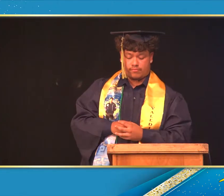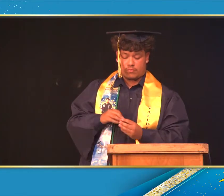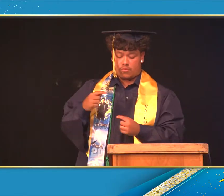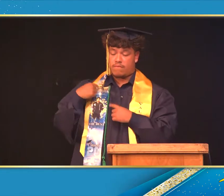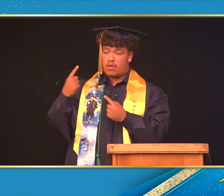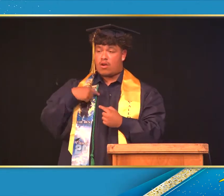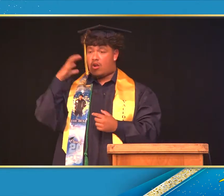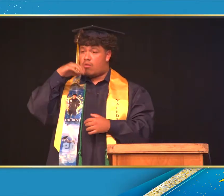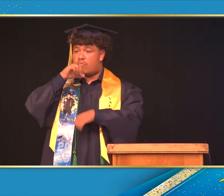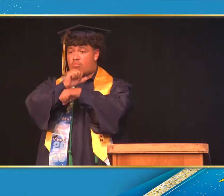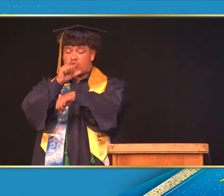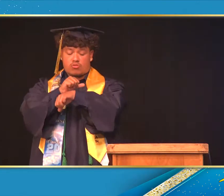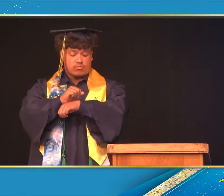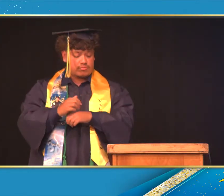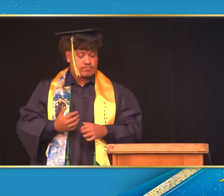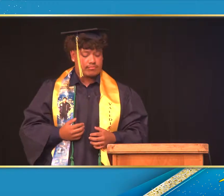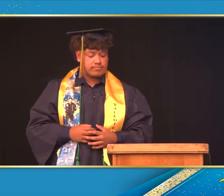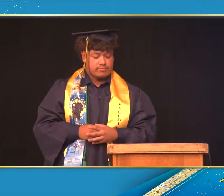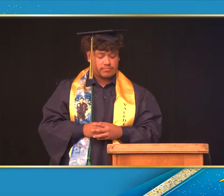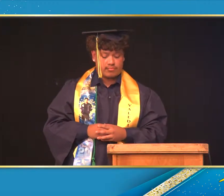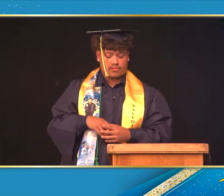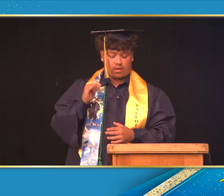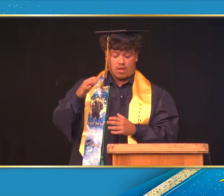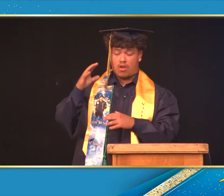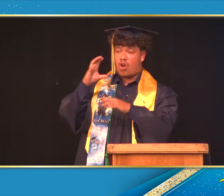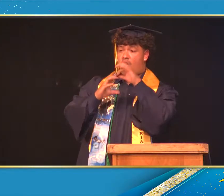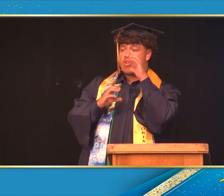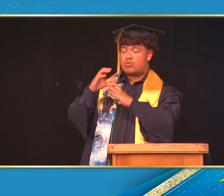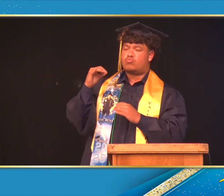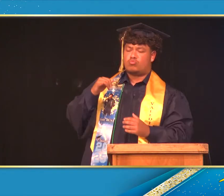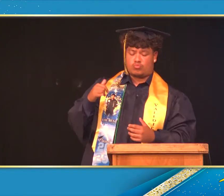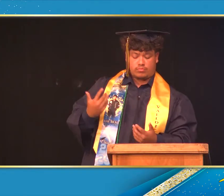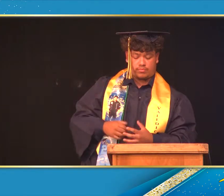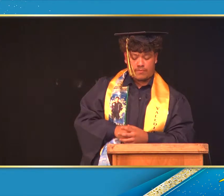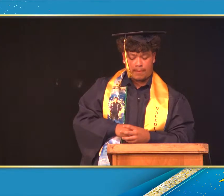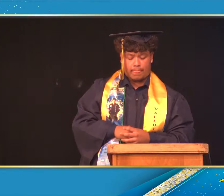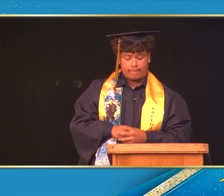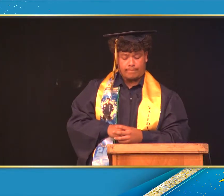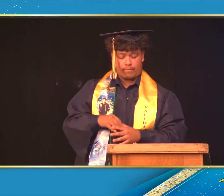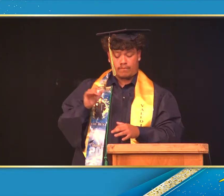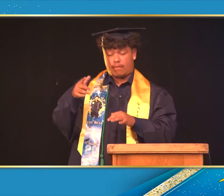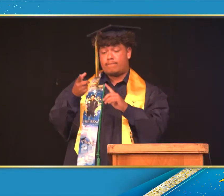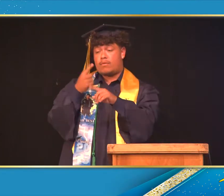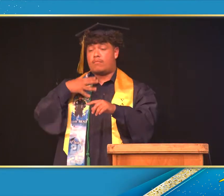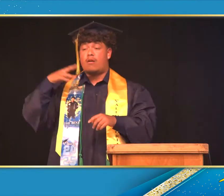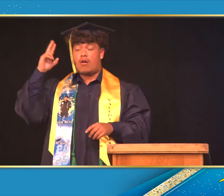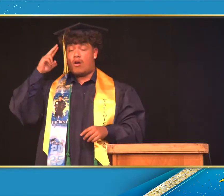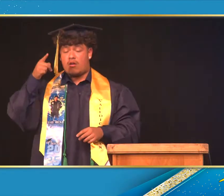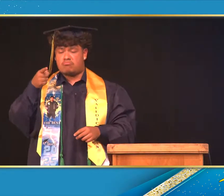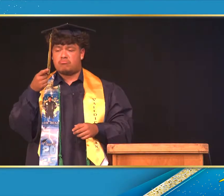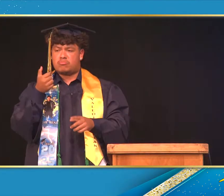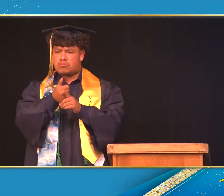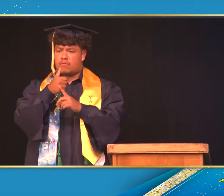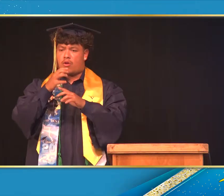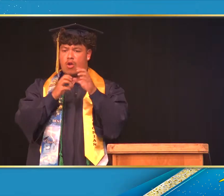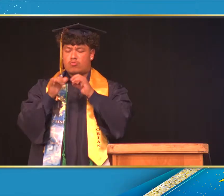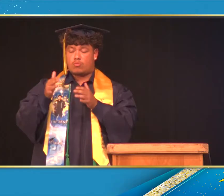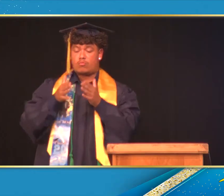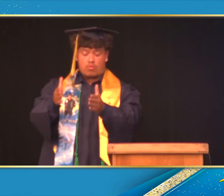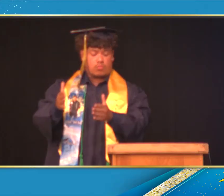Now I'd like to talk about my future. I plan to work in construction with my family. I've learned from my uncle,